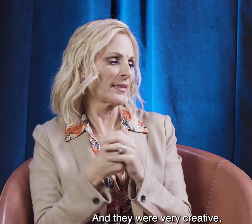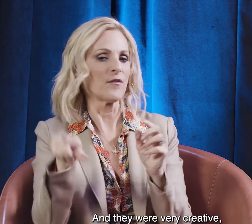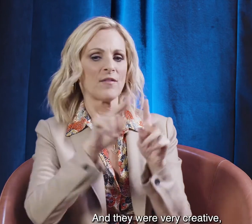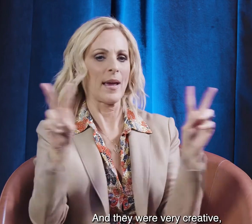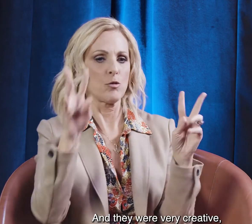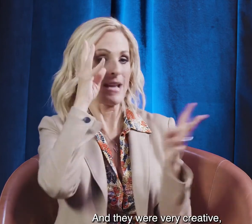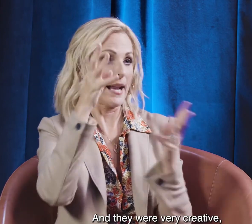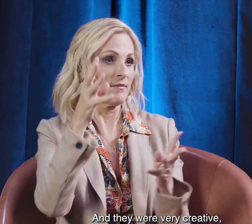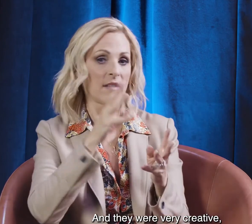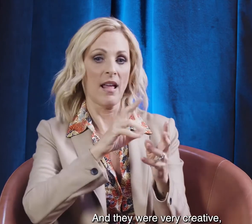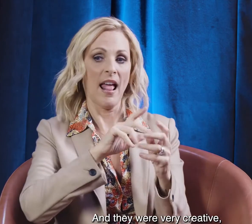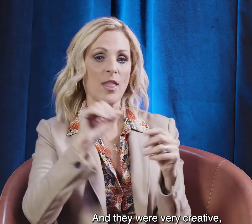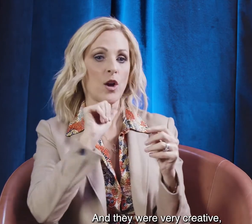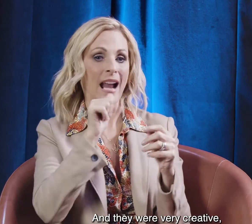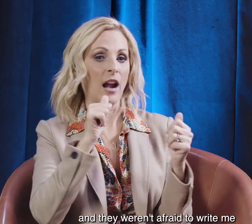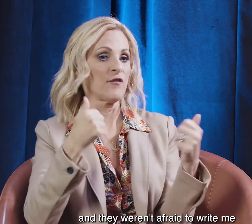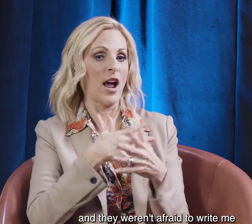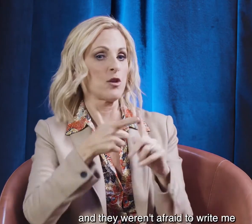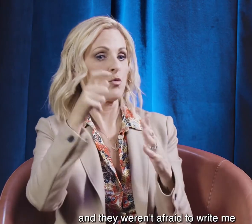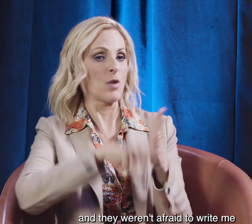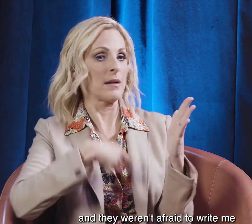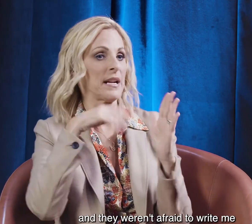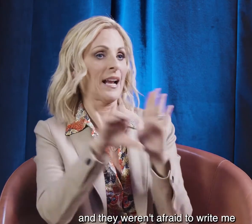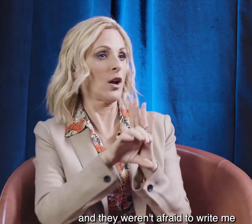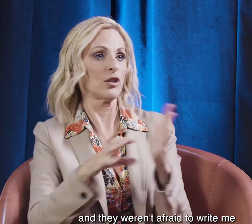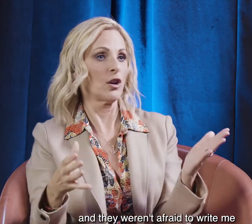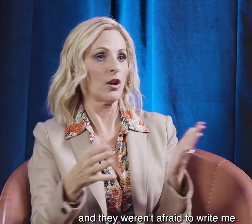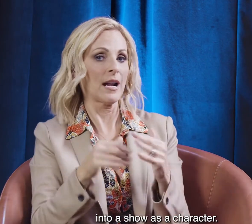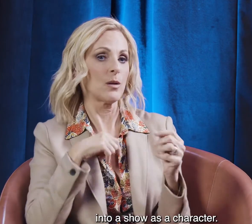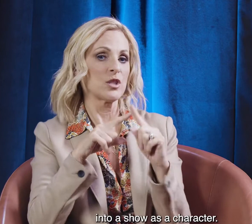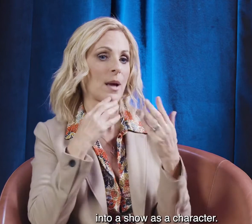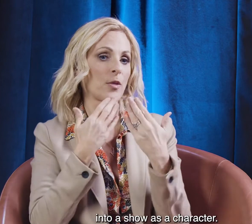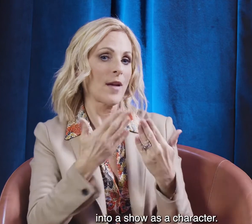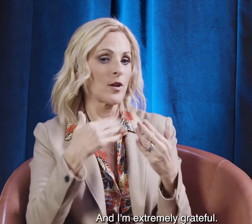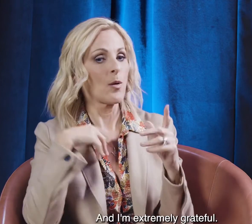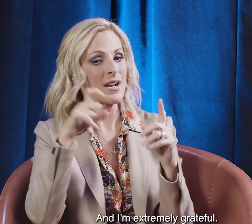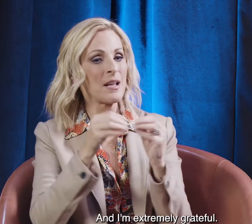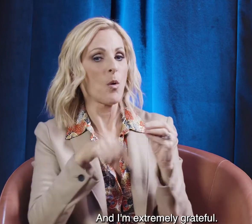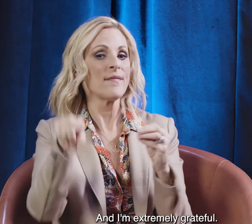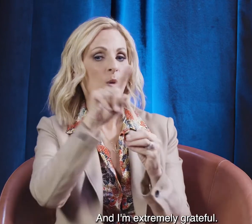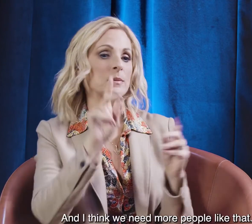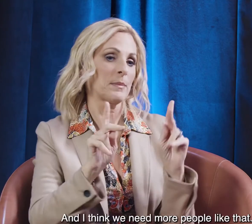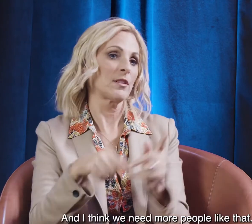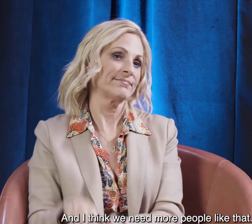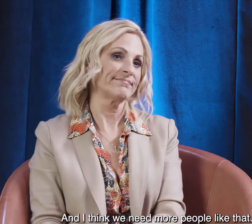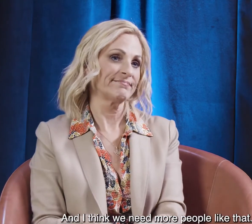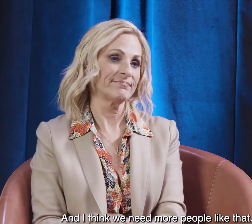and they were very creative, and they weren't afraid to write me into a show as a character, and I'm extremely grateful, and I think we need more people like